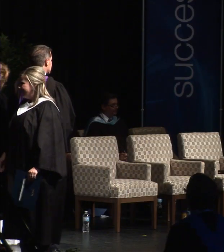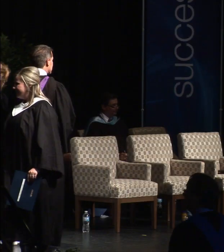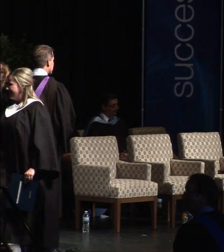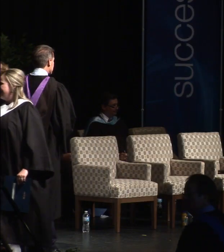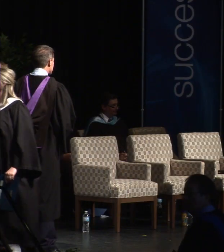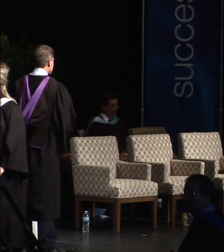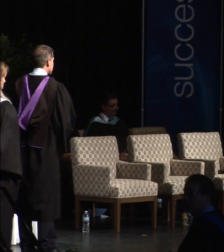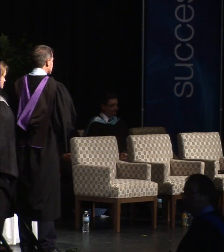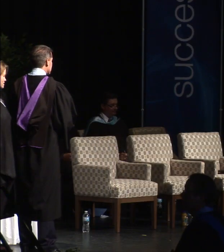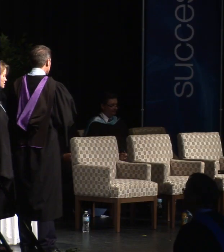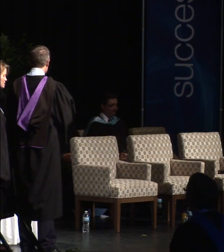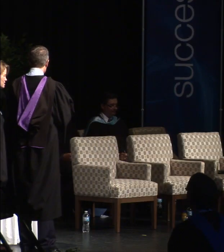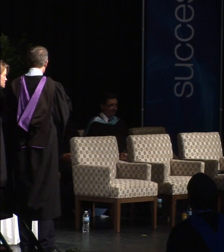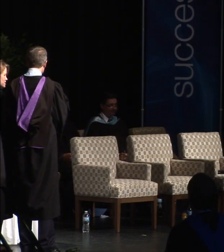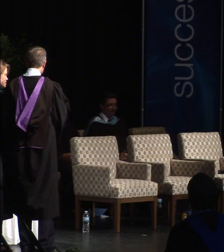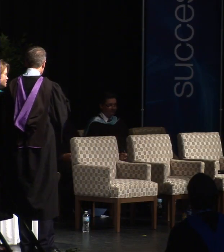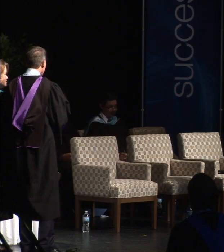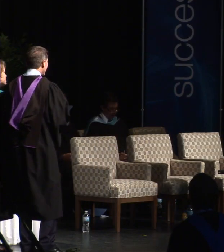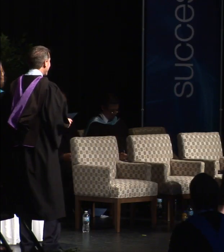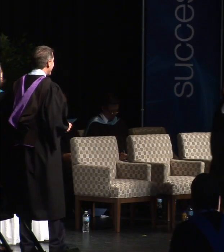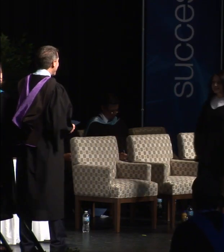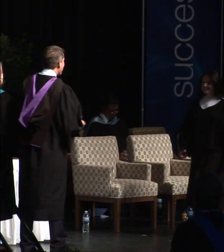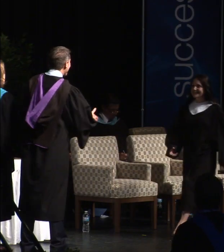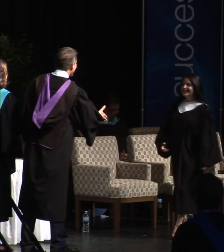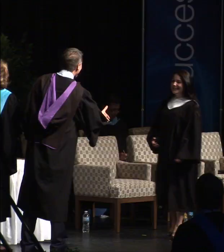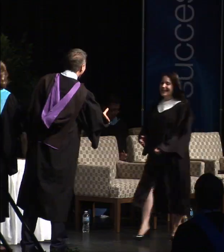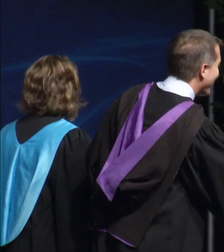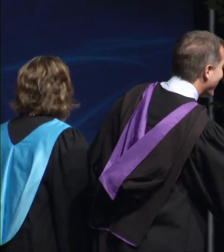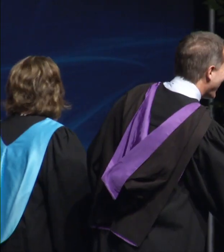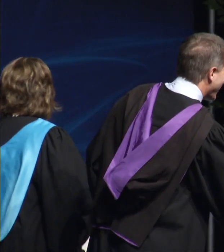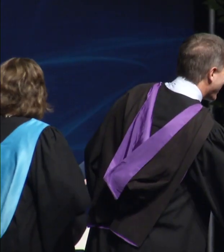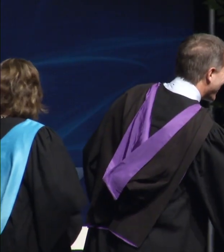Brittany Elisa Debou.